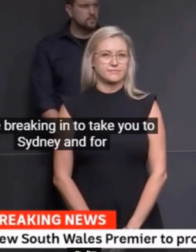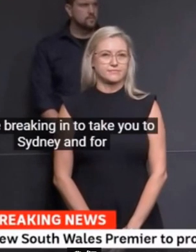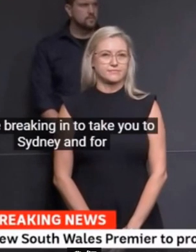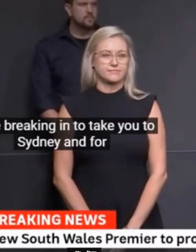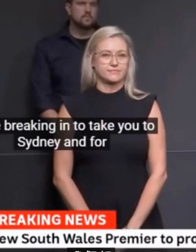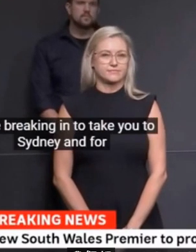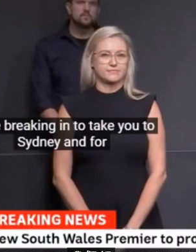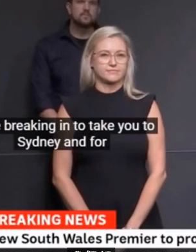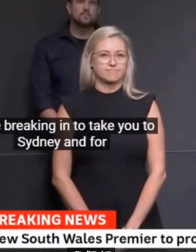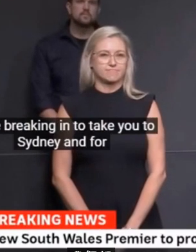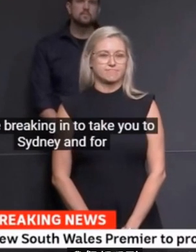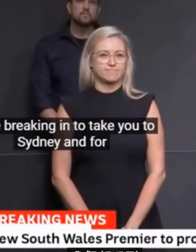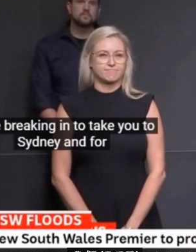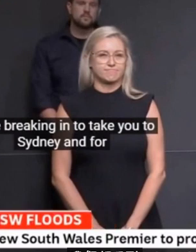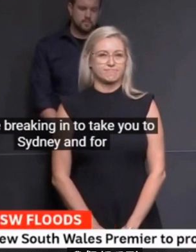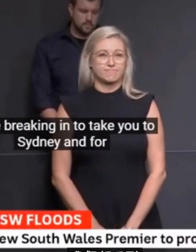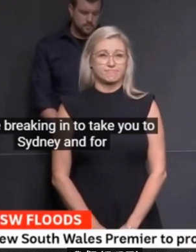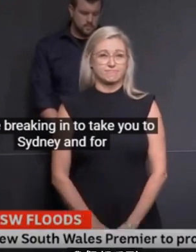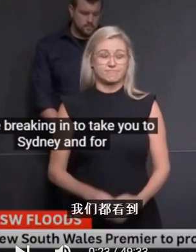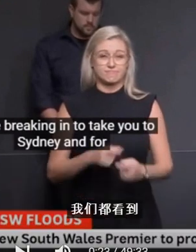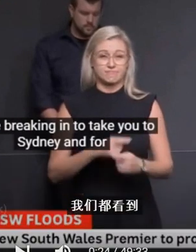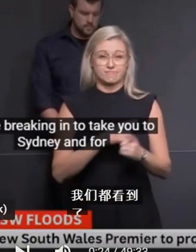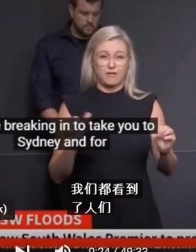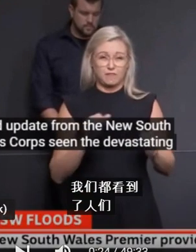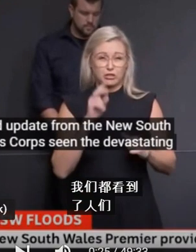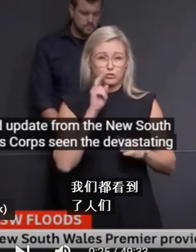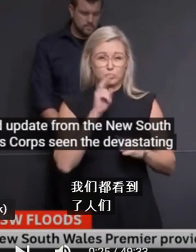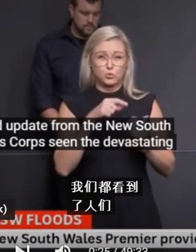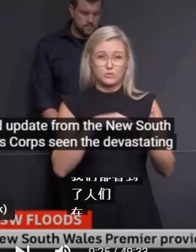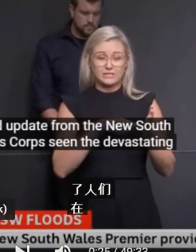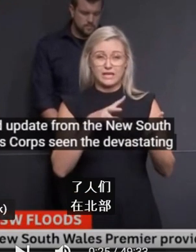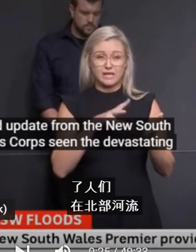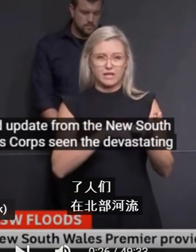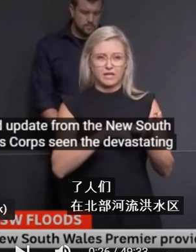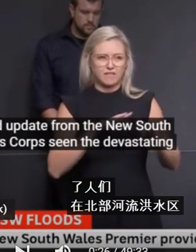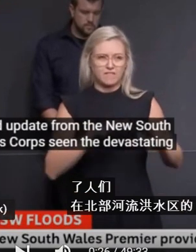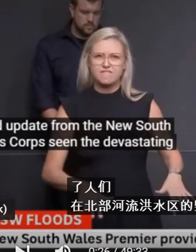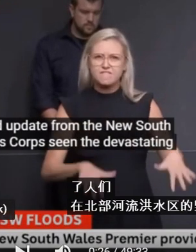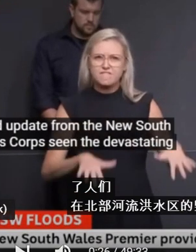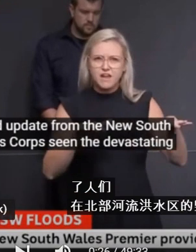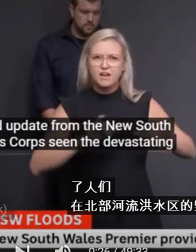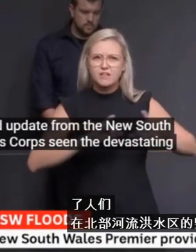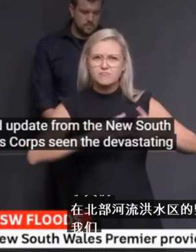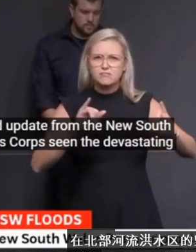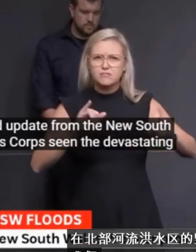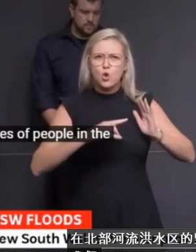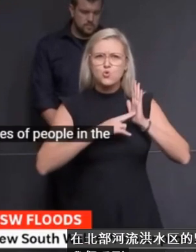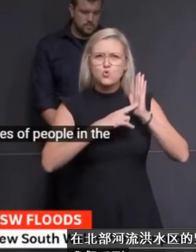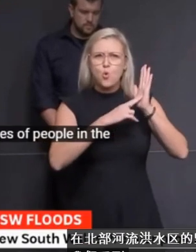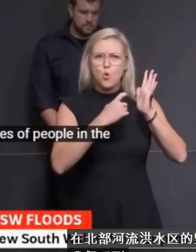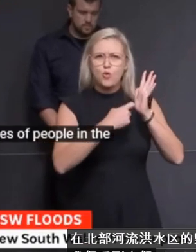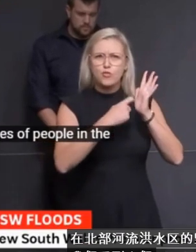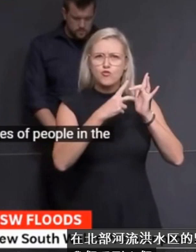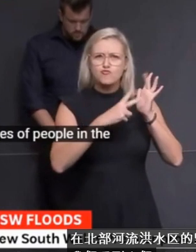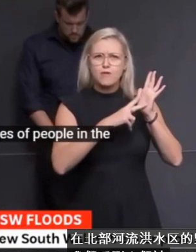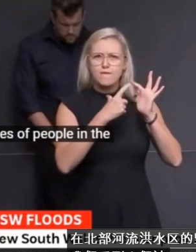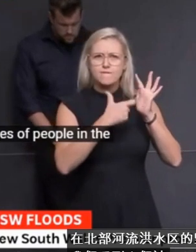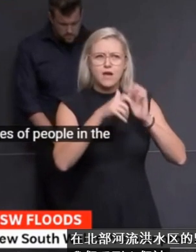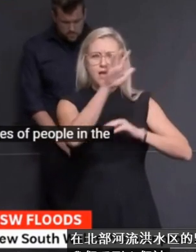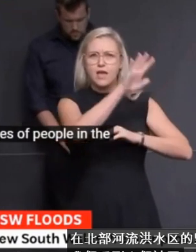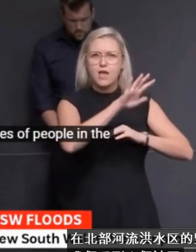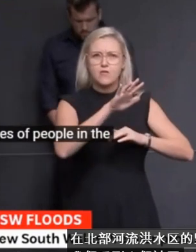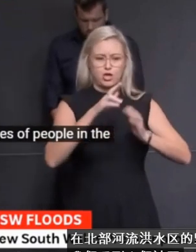We've all seen the devastating images of people in the flood zones in the Northern Rivers. We've seen